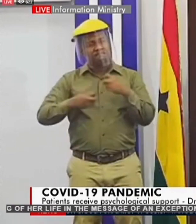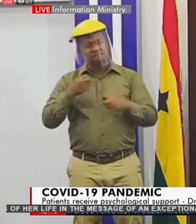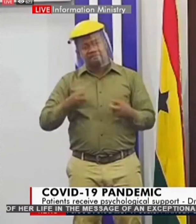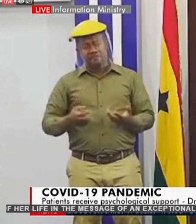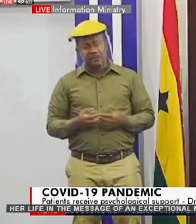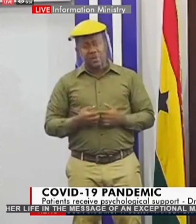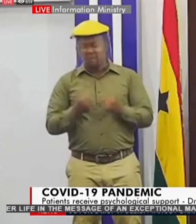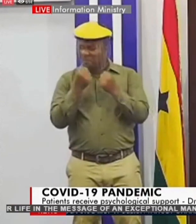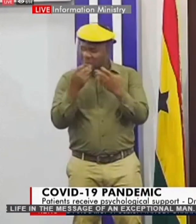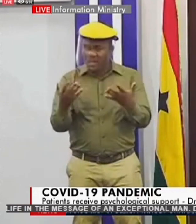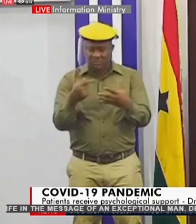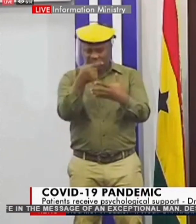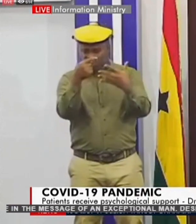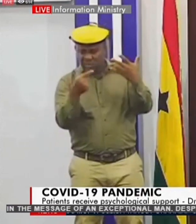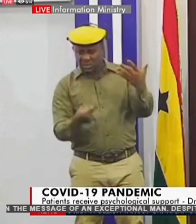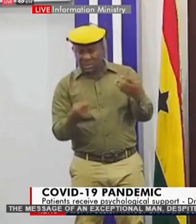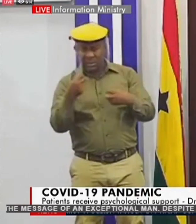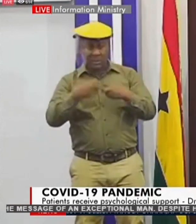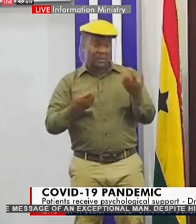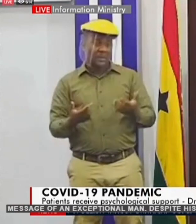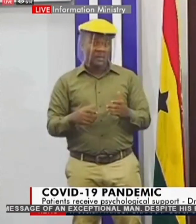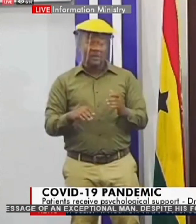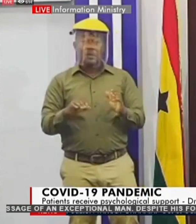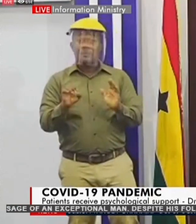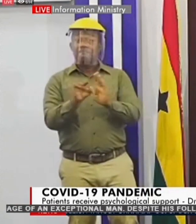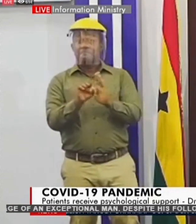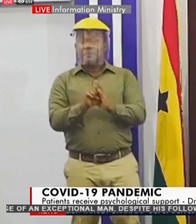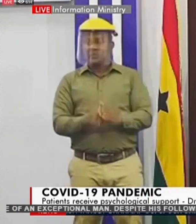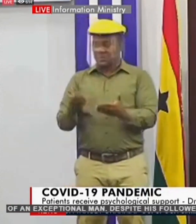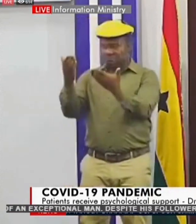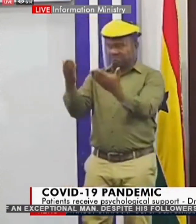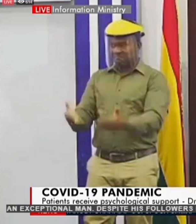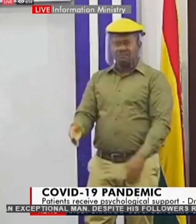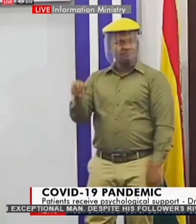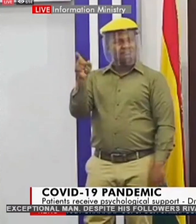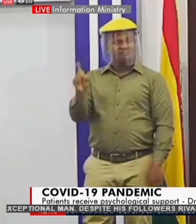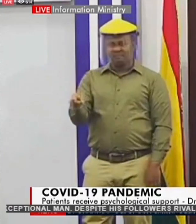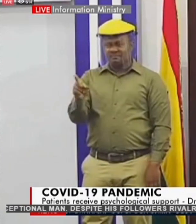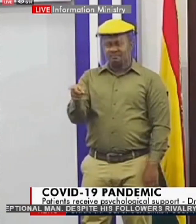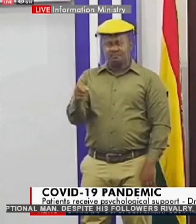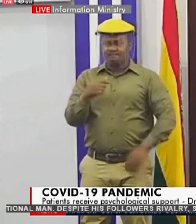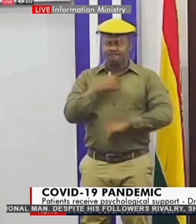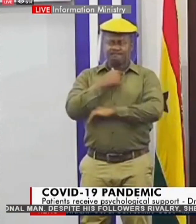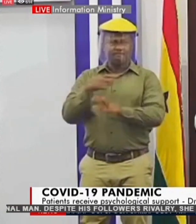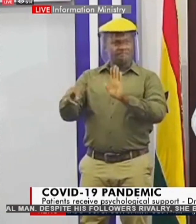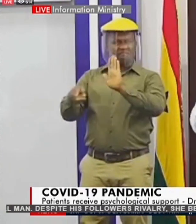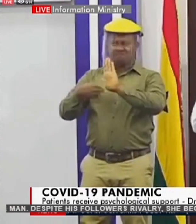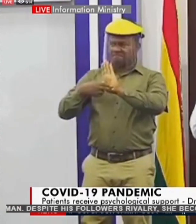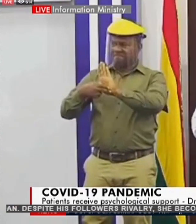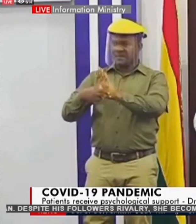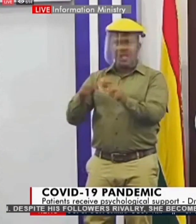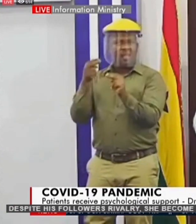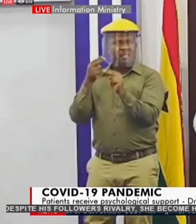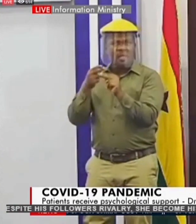at the physical. When we see such people, the extent is to label them, call